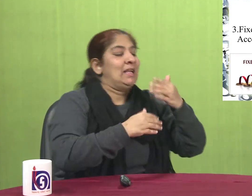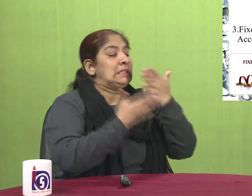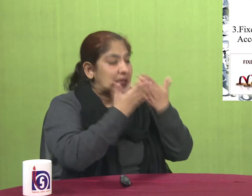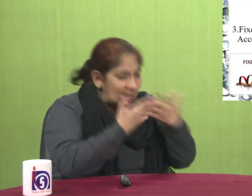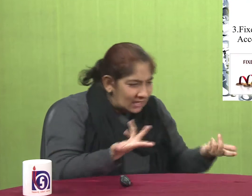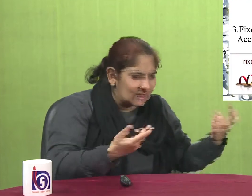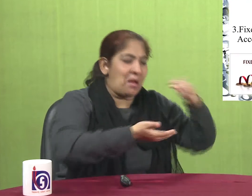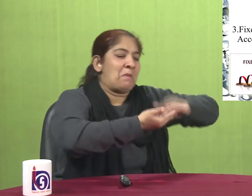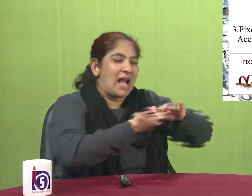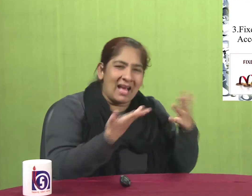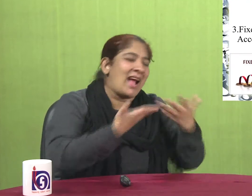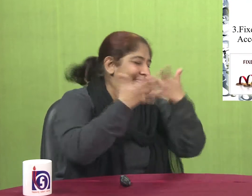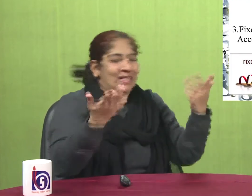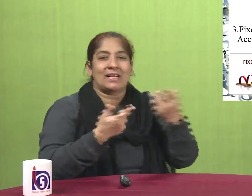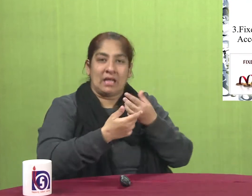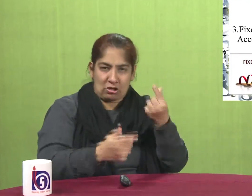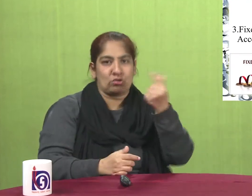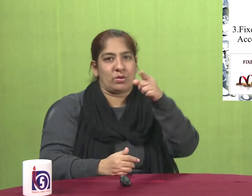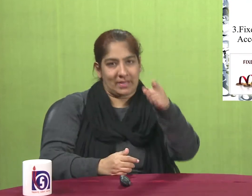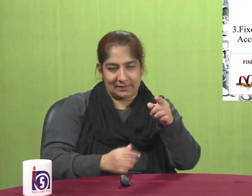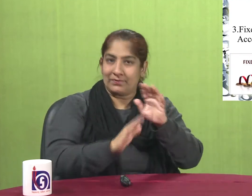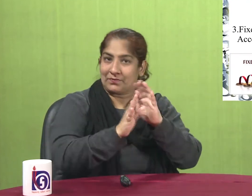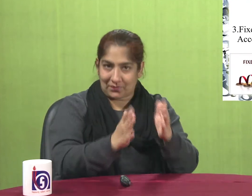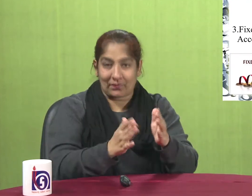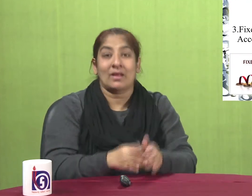that money for certain period of time